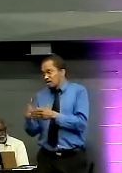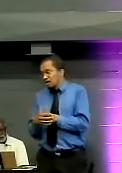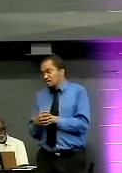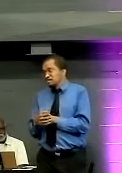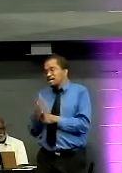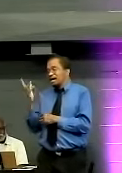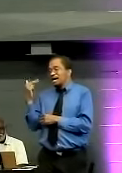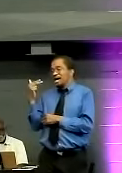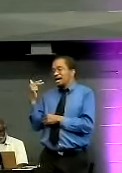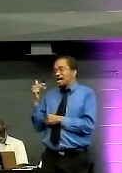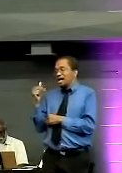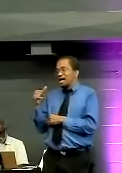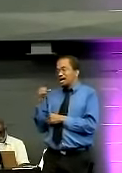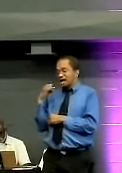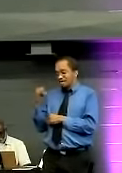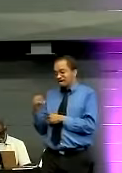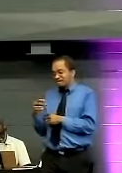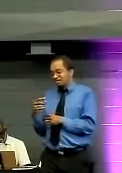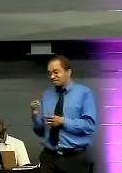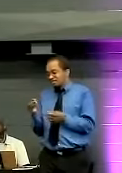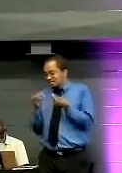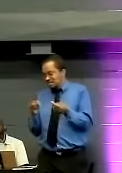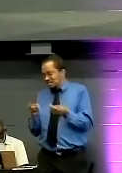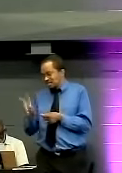If I don't taste toenail, it ain't good.